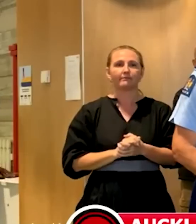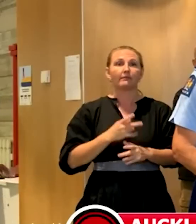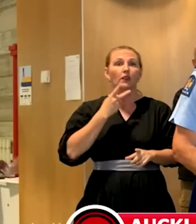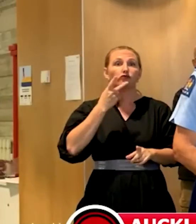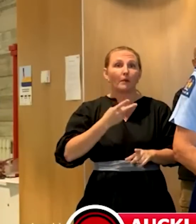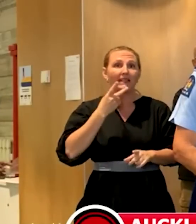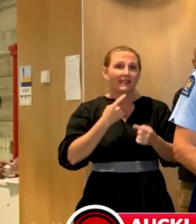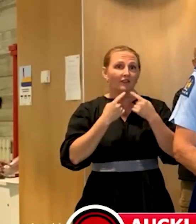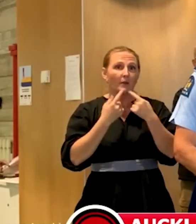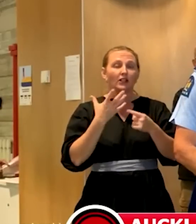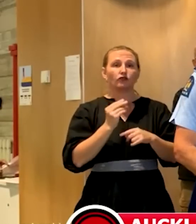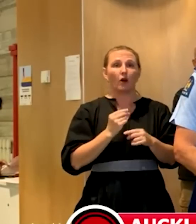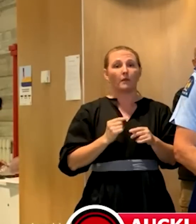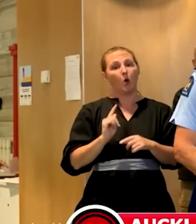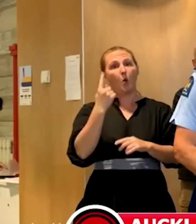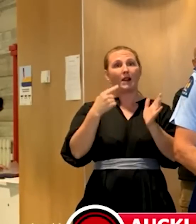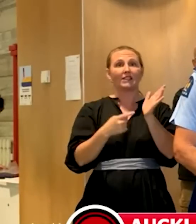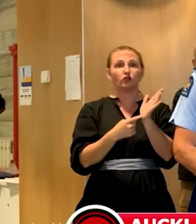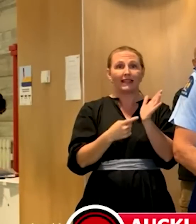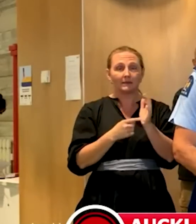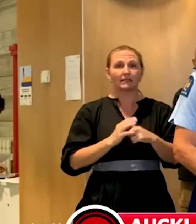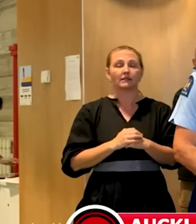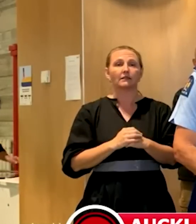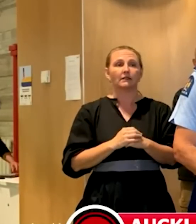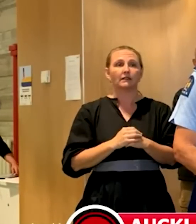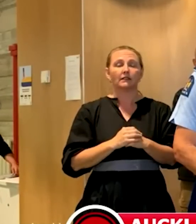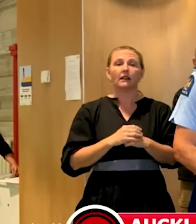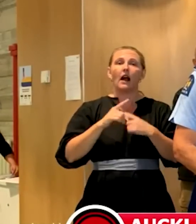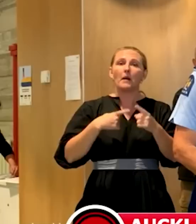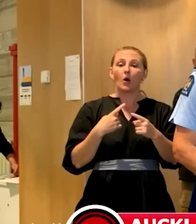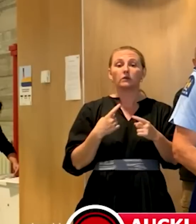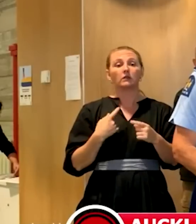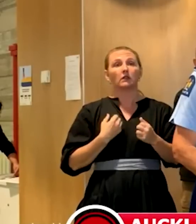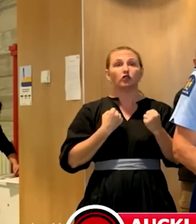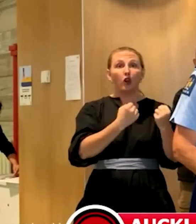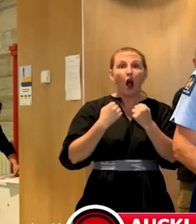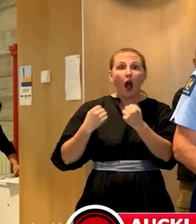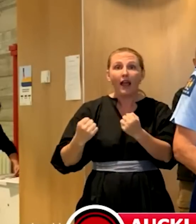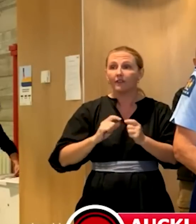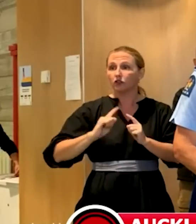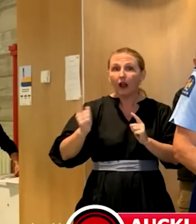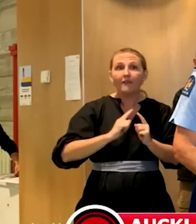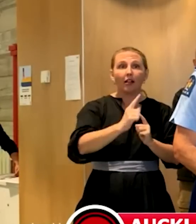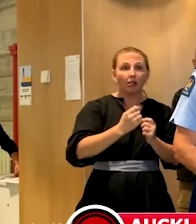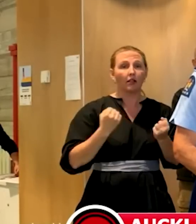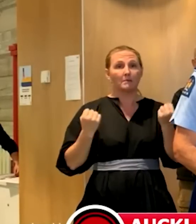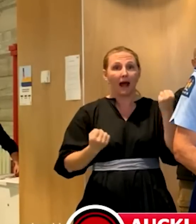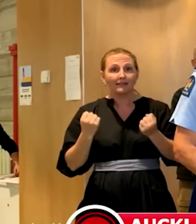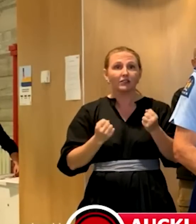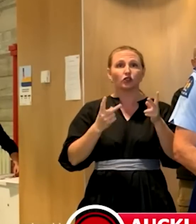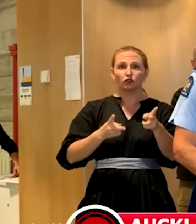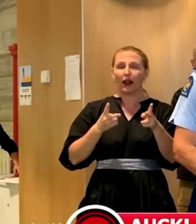messaging from Auckland Transport and Waka Kotahi around limiting travel on the roads. Travel if it's only necessary,